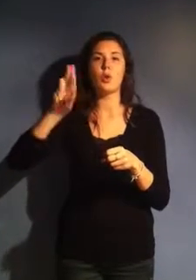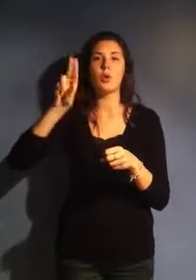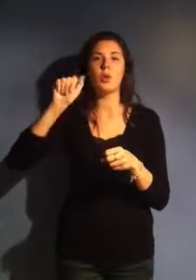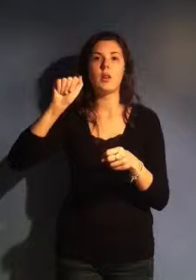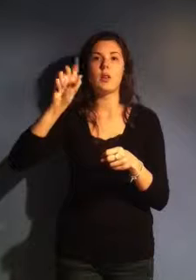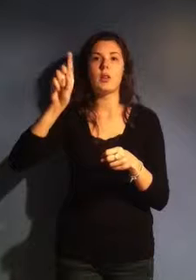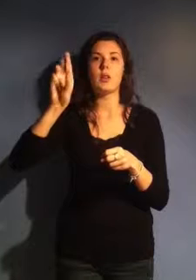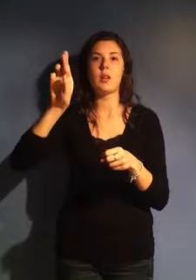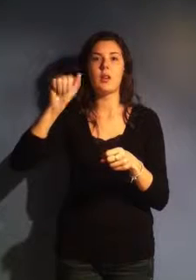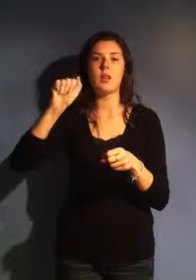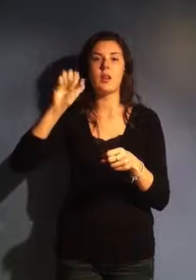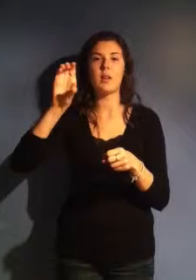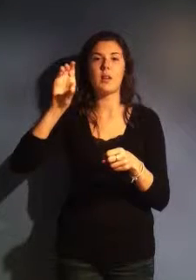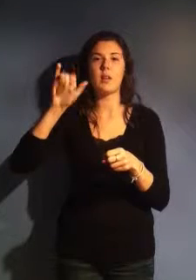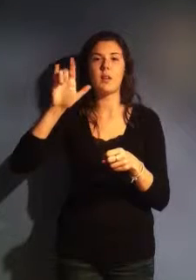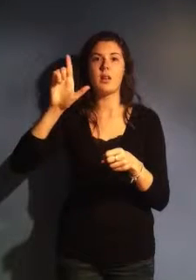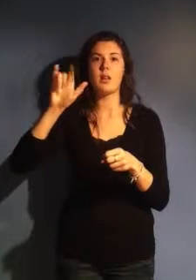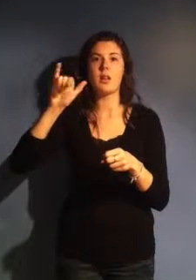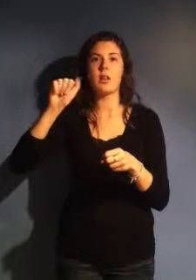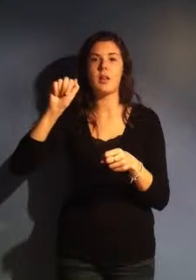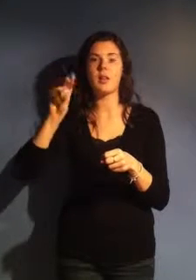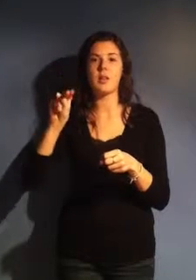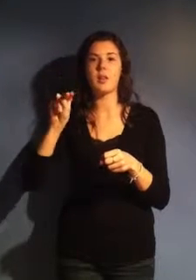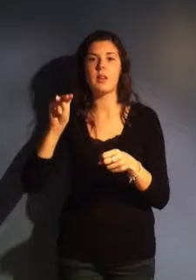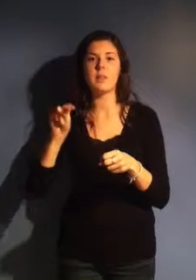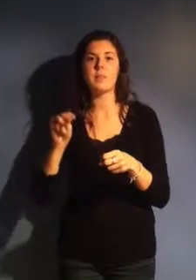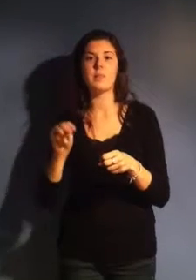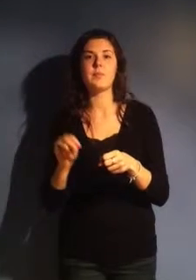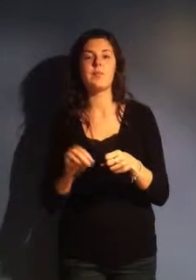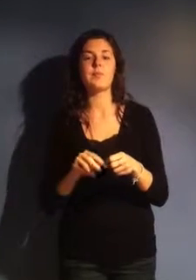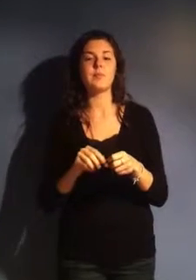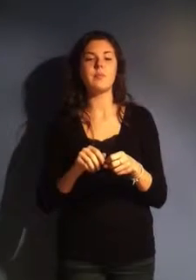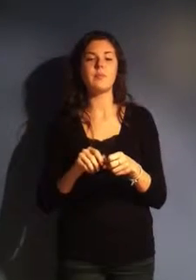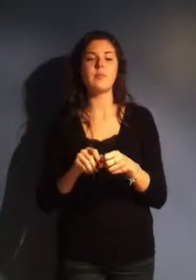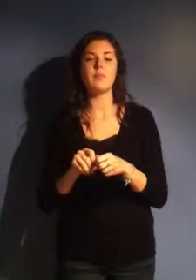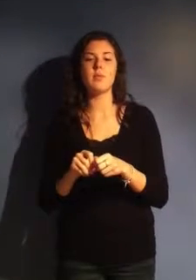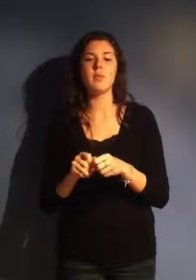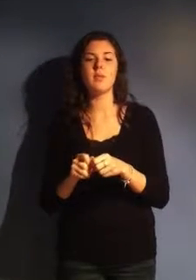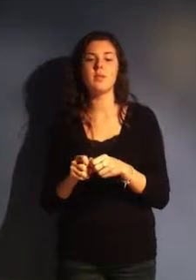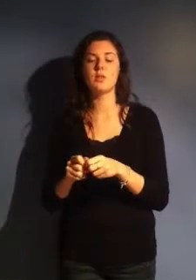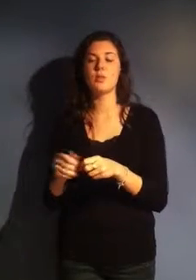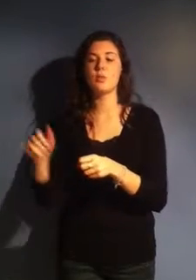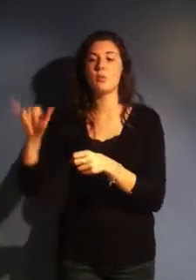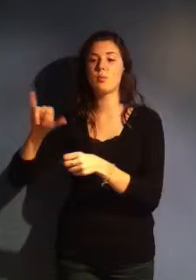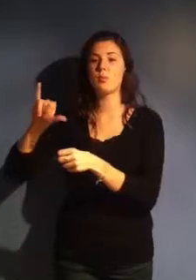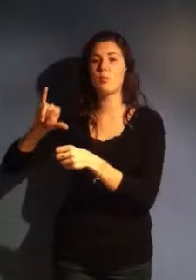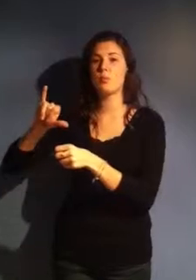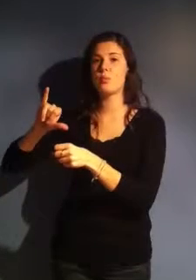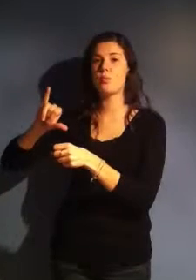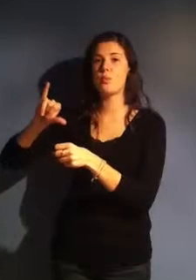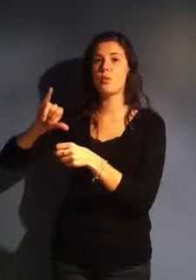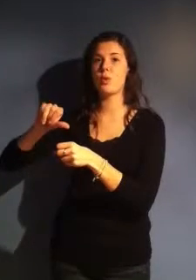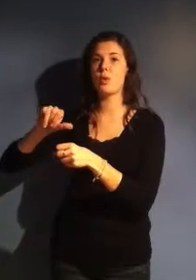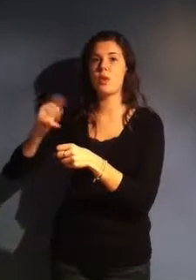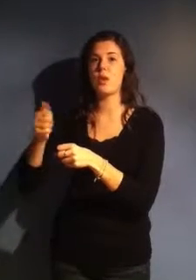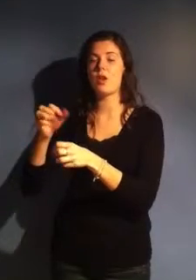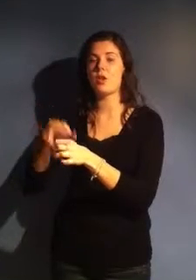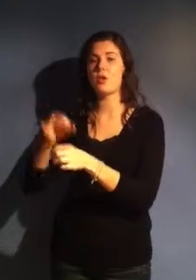the 3 mils of LB. And so now any bacteria or any bugs that grow in this LB will be ampicillin